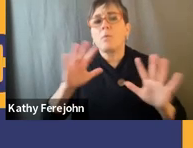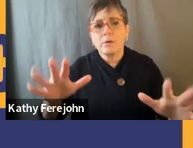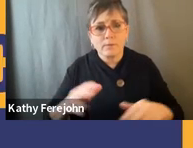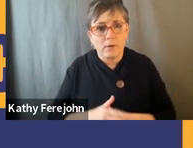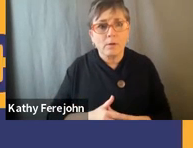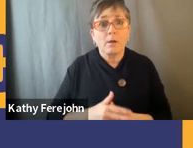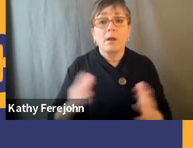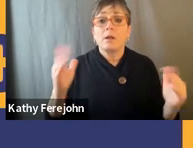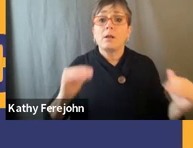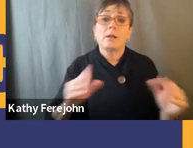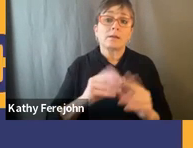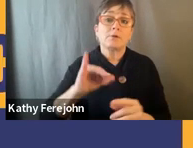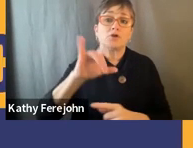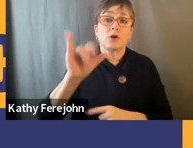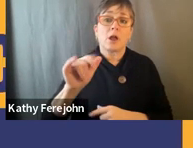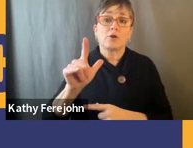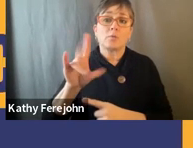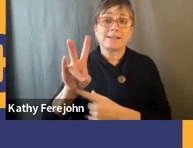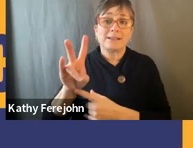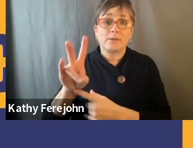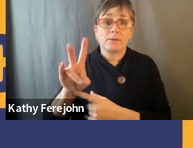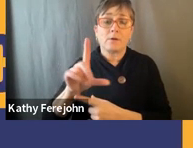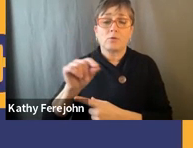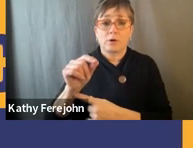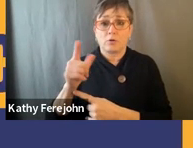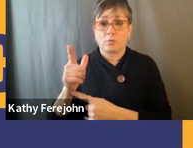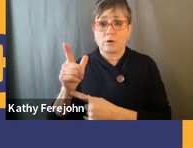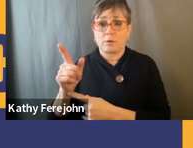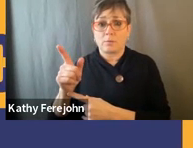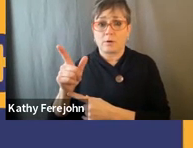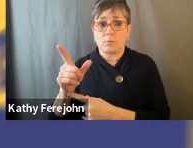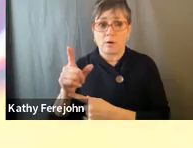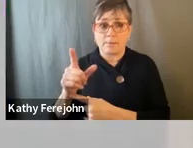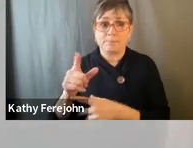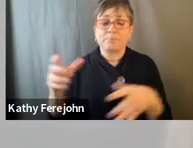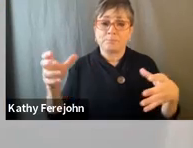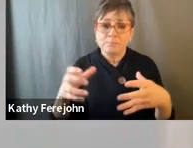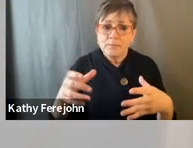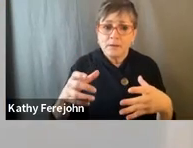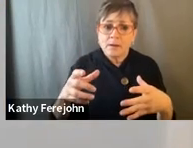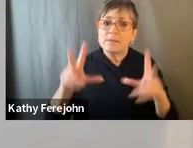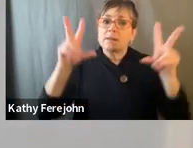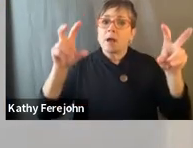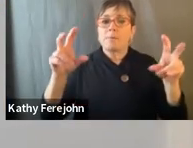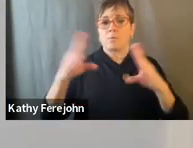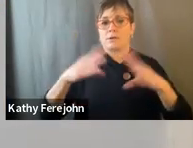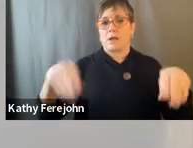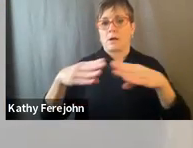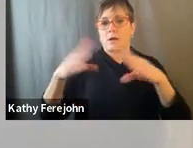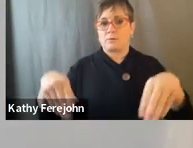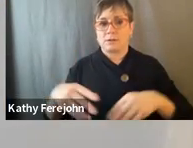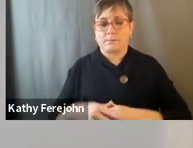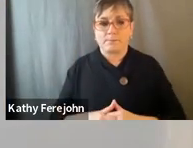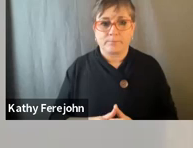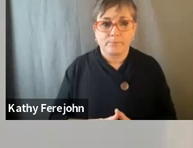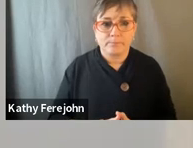of 2021, the Legislative Disability Caucus met to discuss issues relating to housing. You pointed out